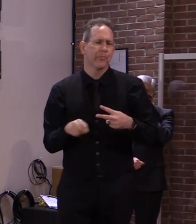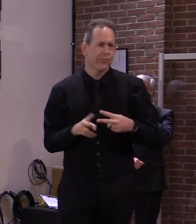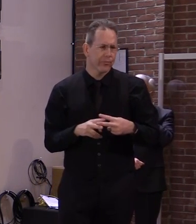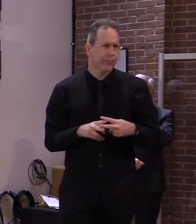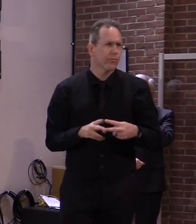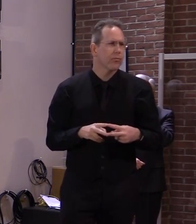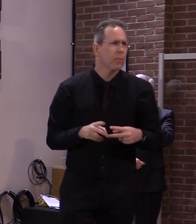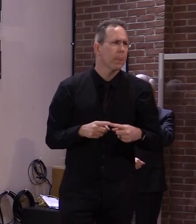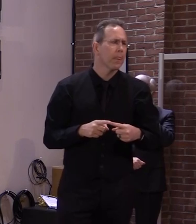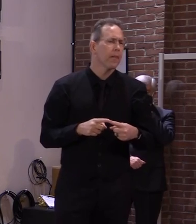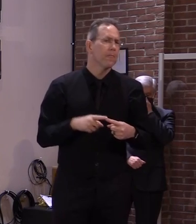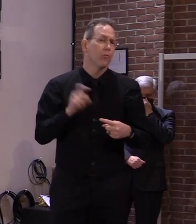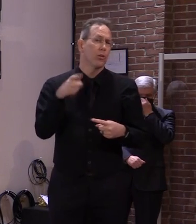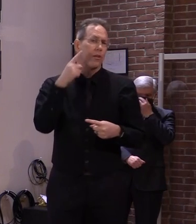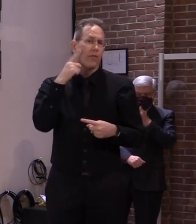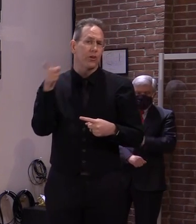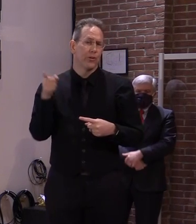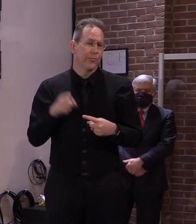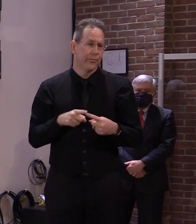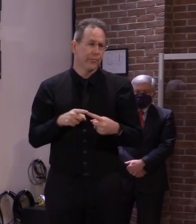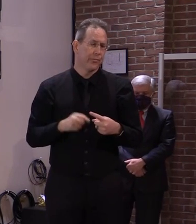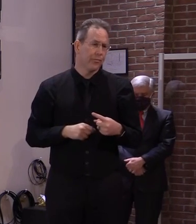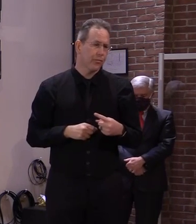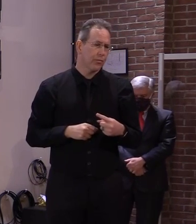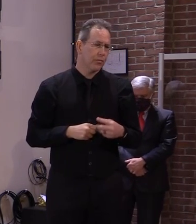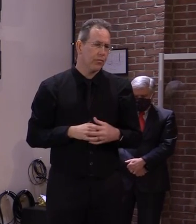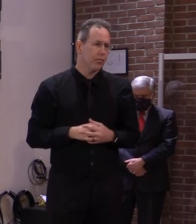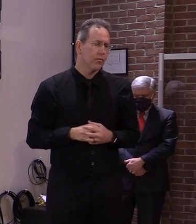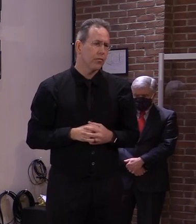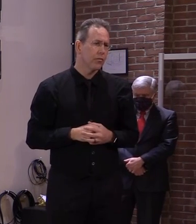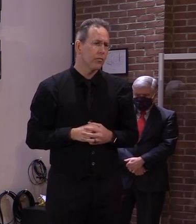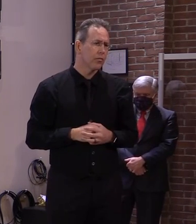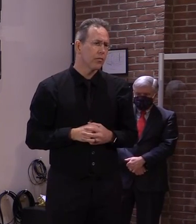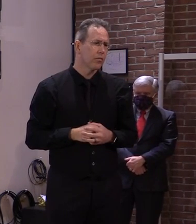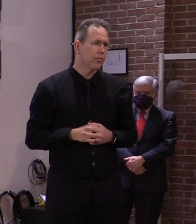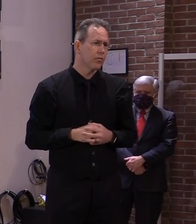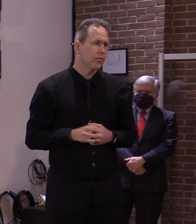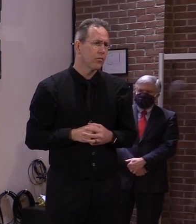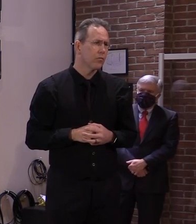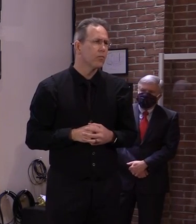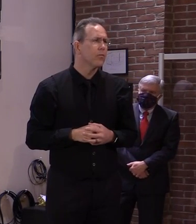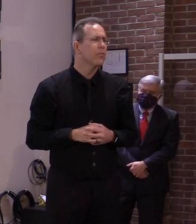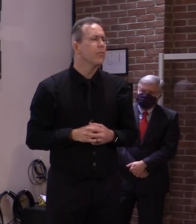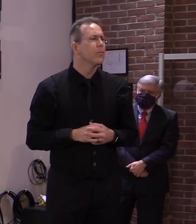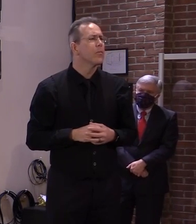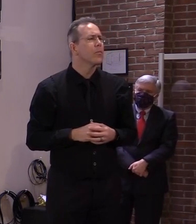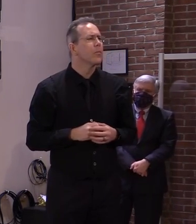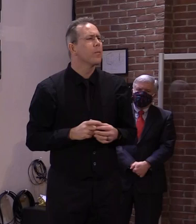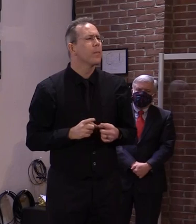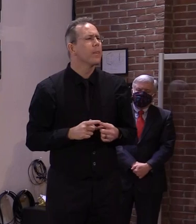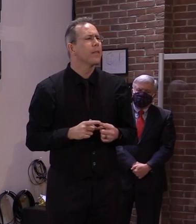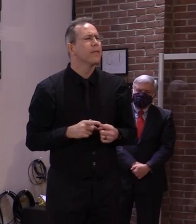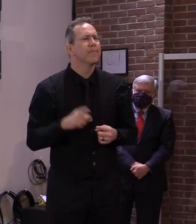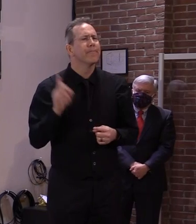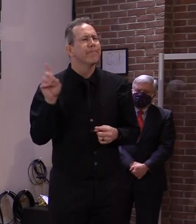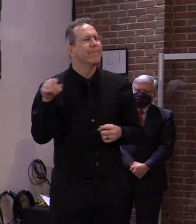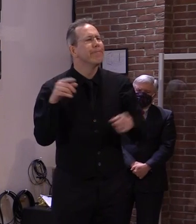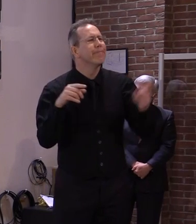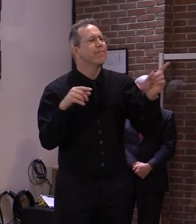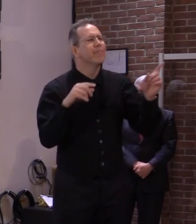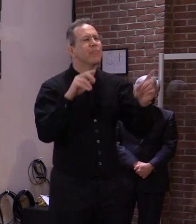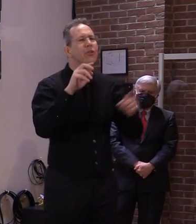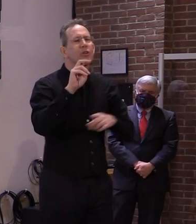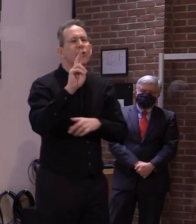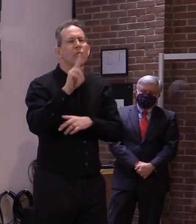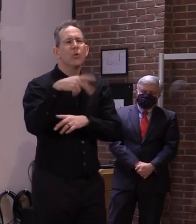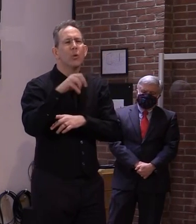Scott. Yesterday, there was a rally outside the UPS store in Newport, people